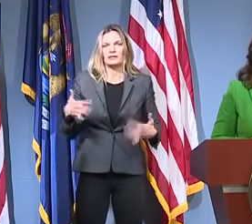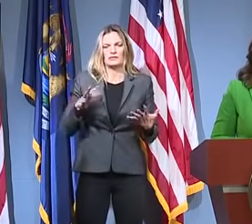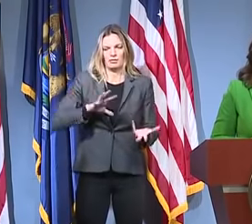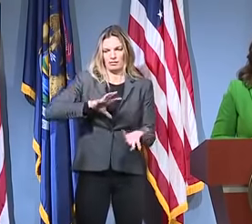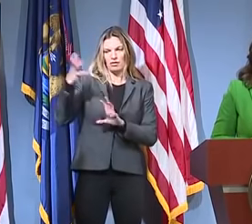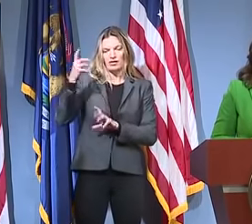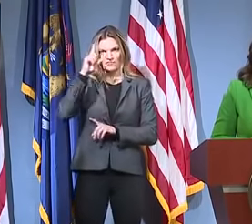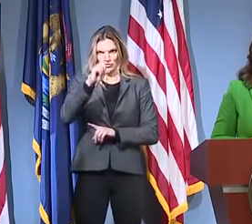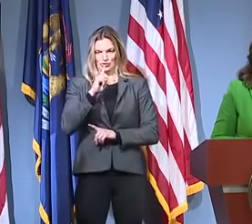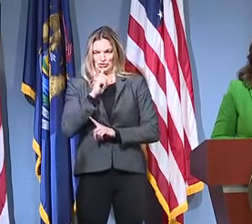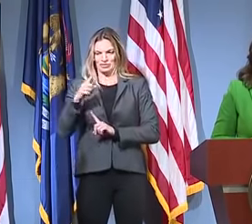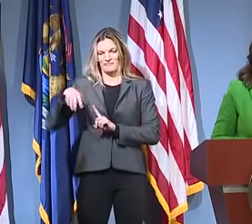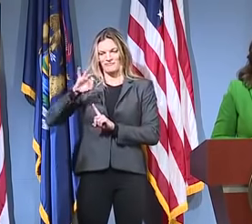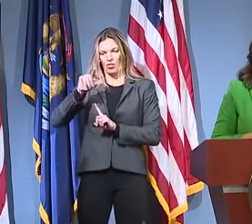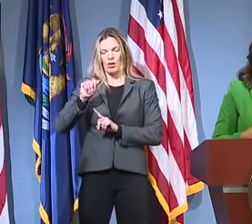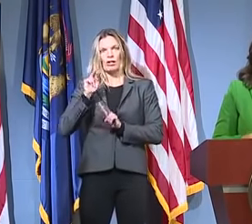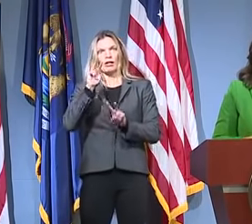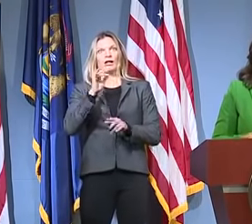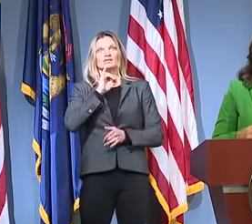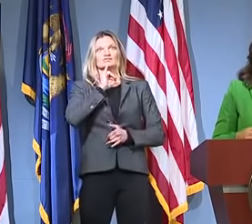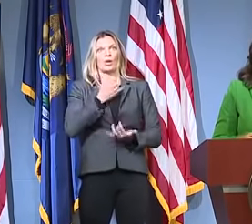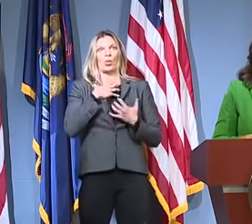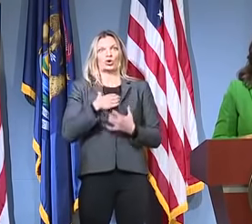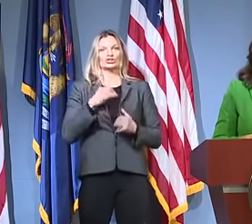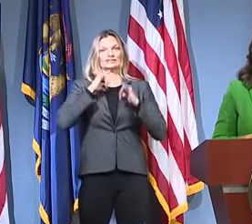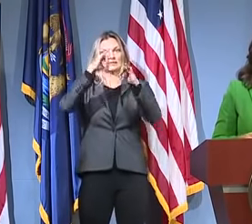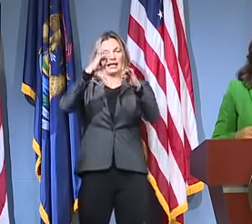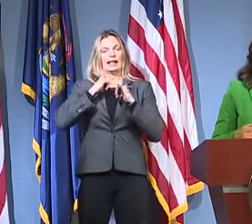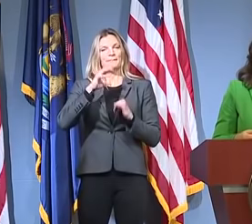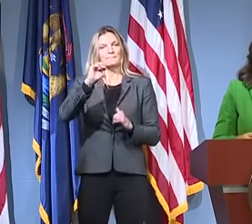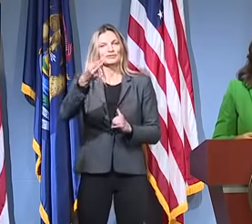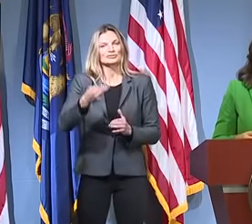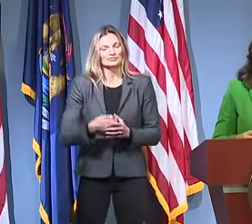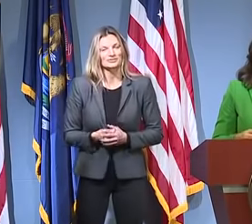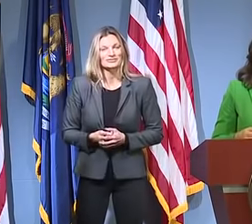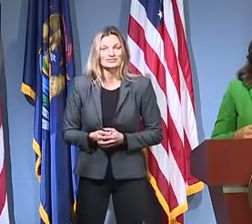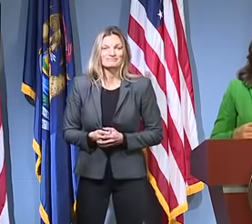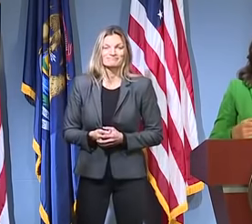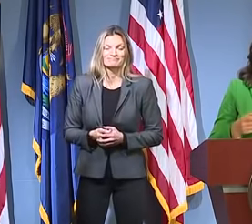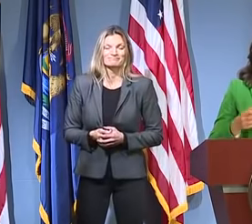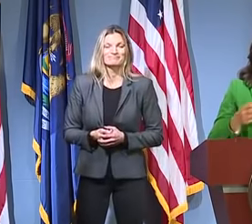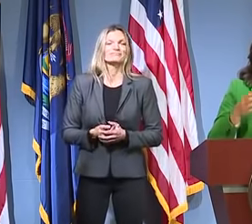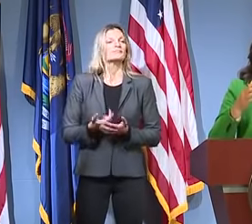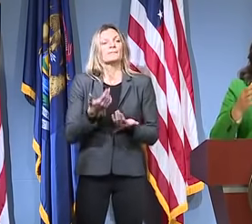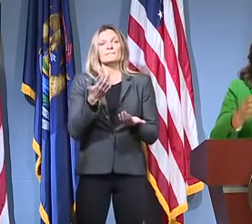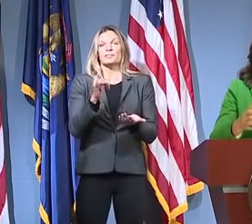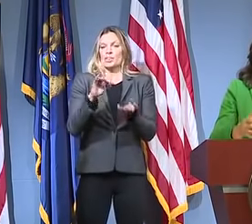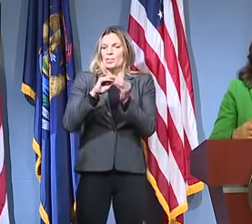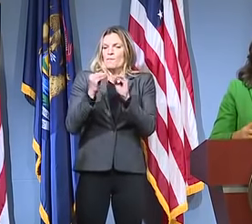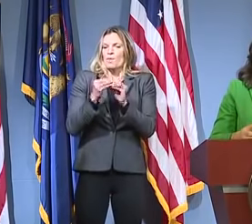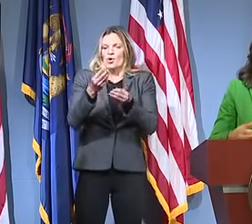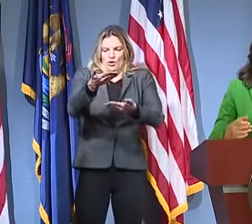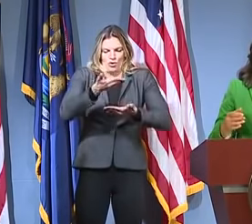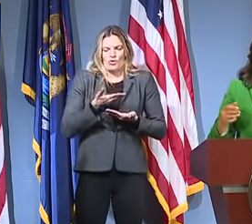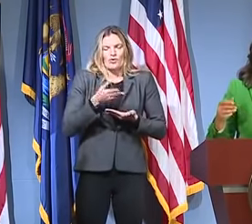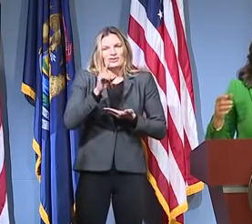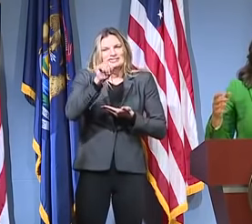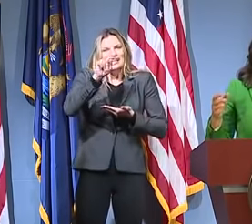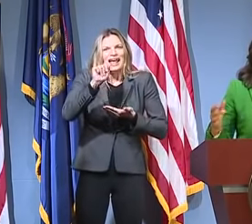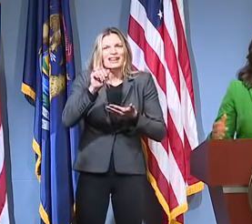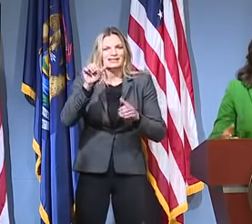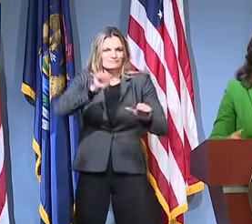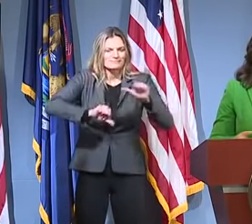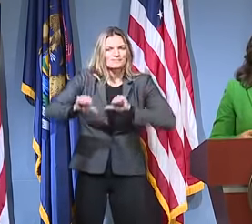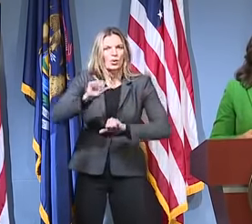of. The numbers that we use are collected through our partnerships with the hospitals